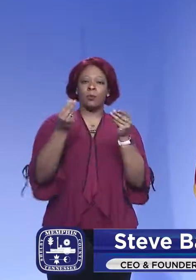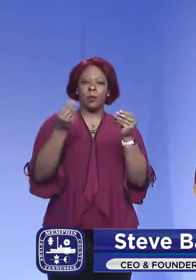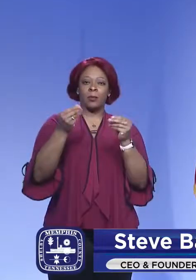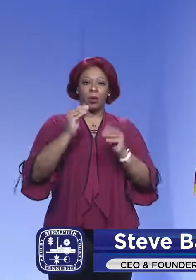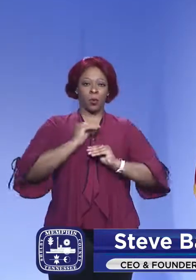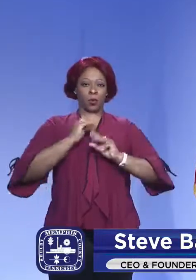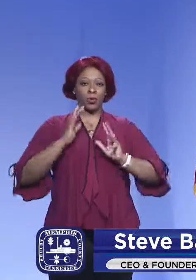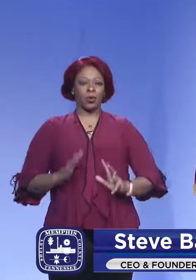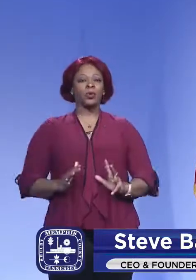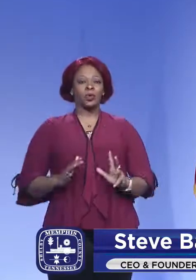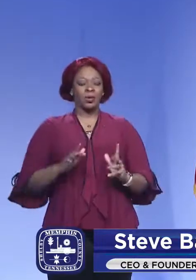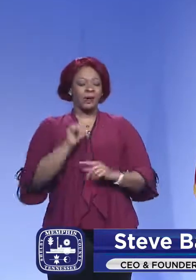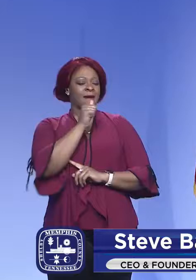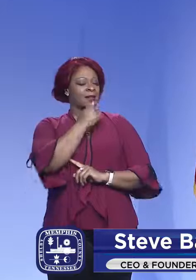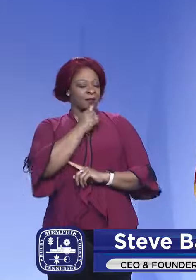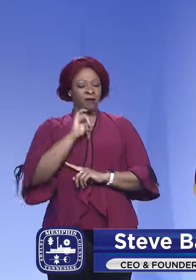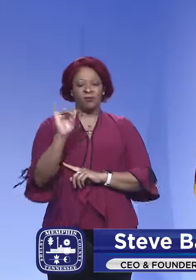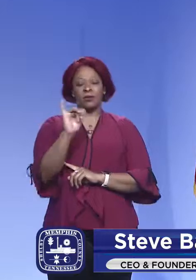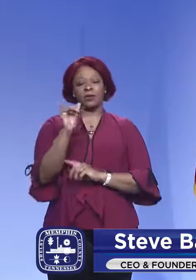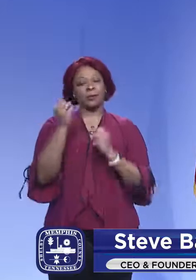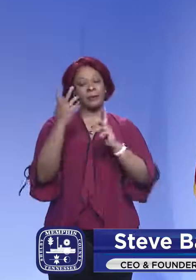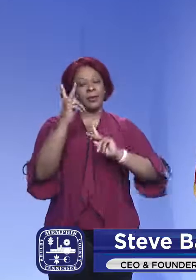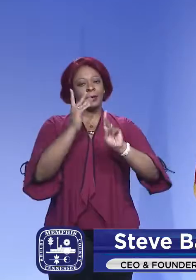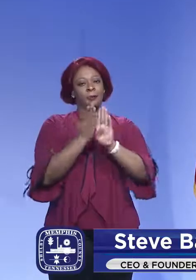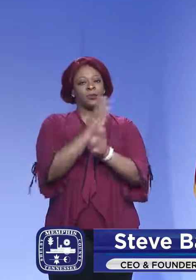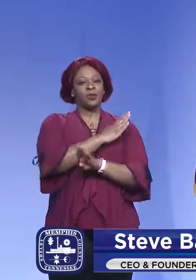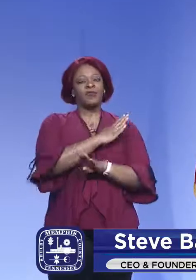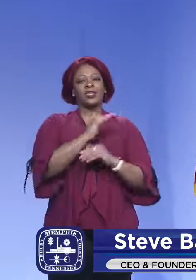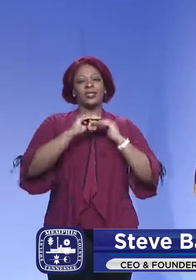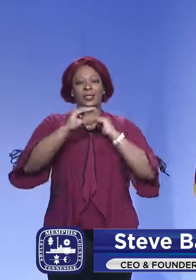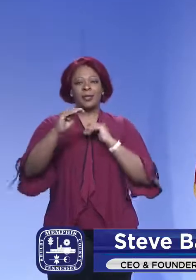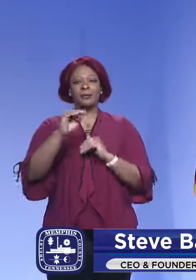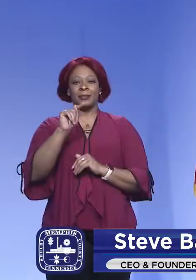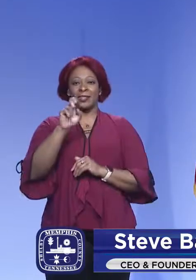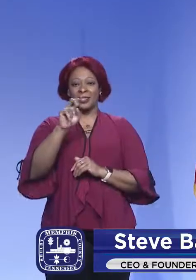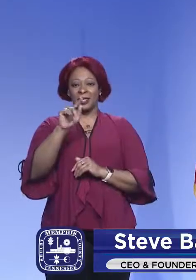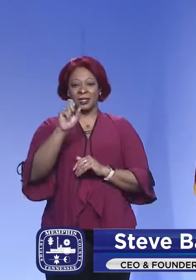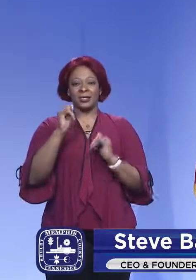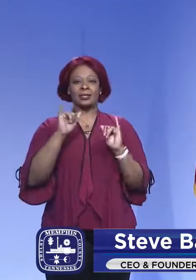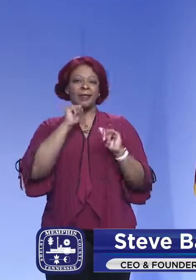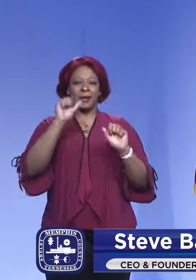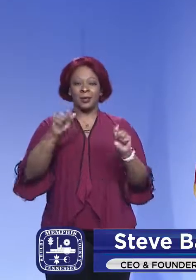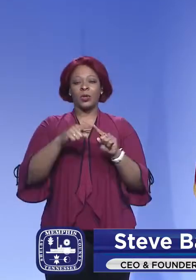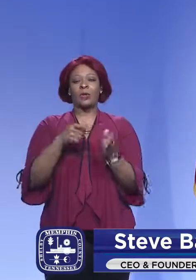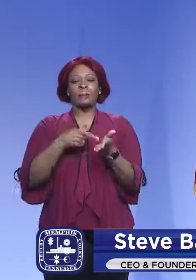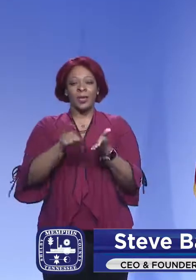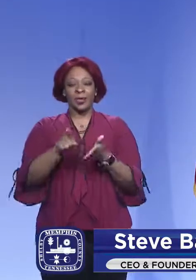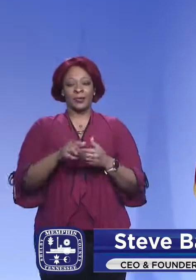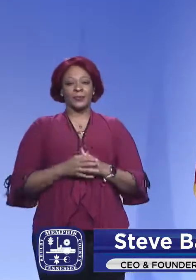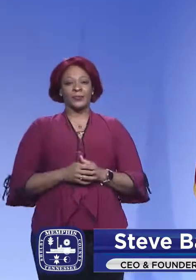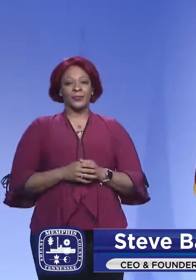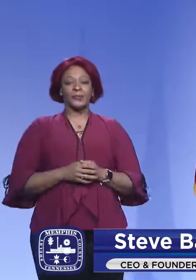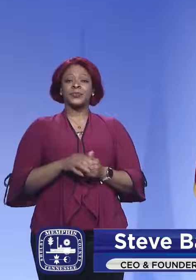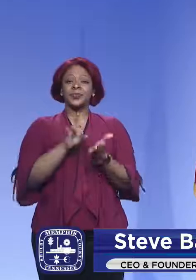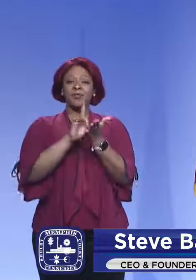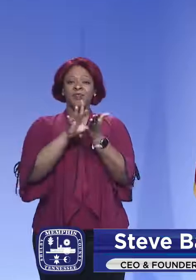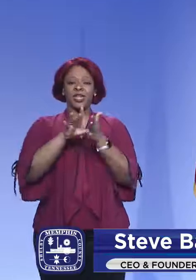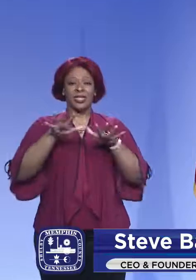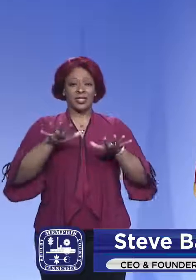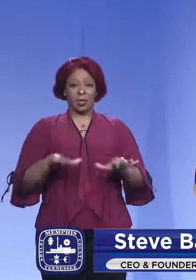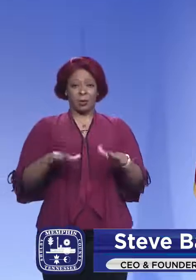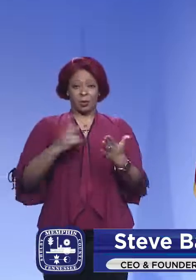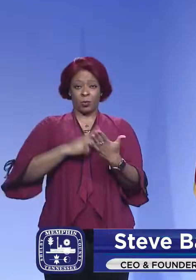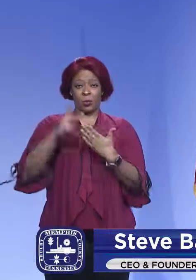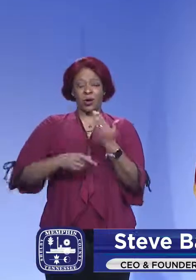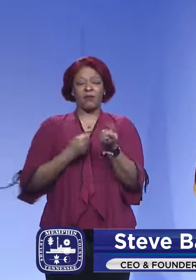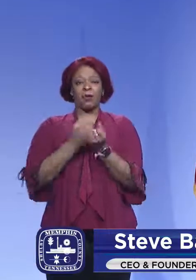owners are suffering too, as many previously stable tenants are now unable to pay. The eviction settlement program,